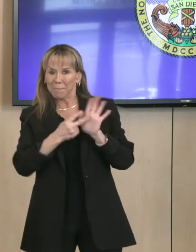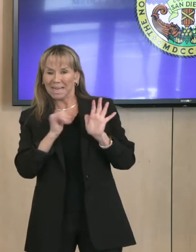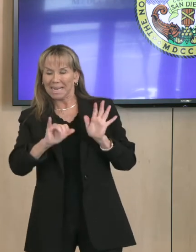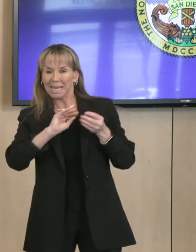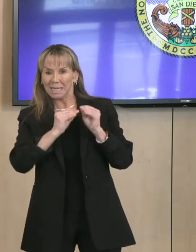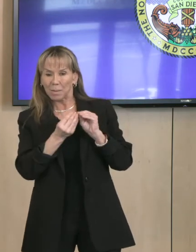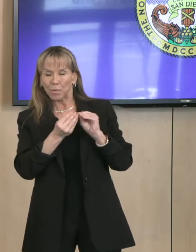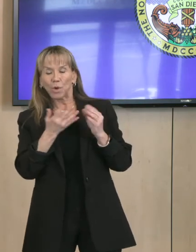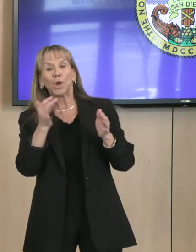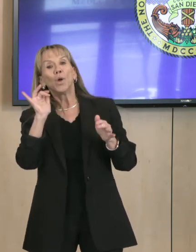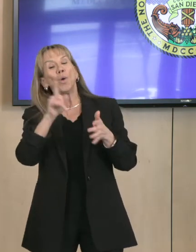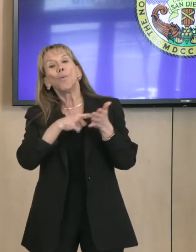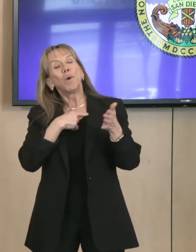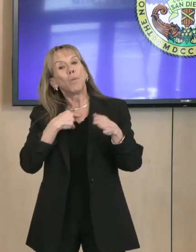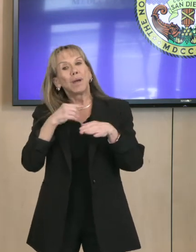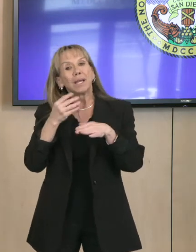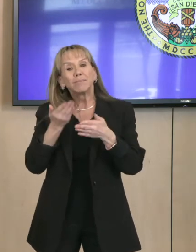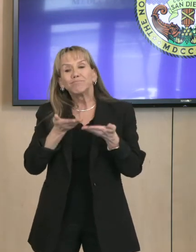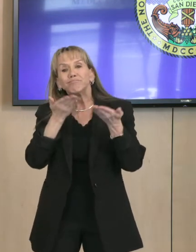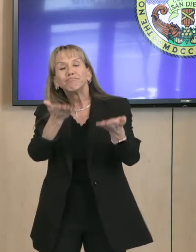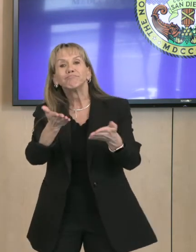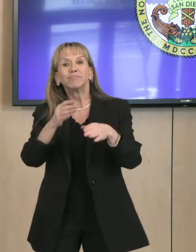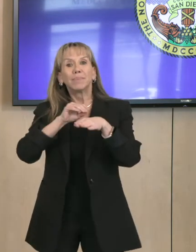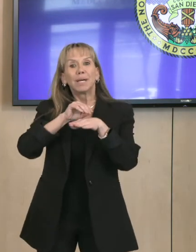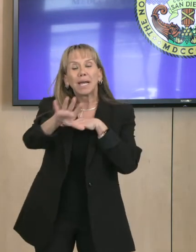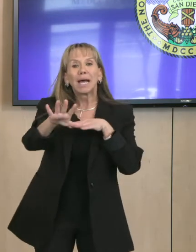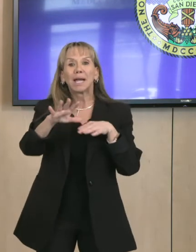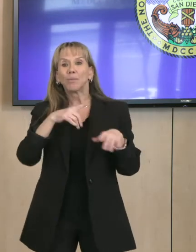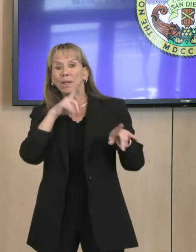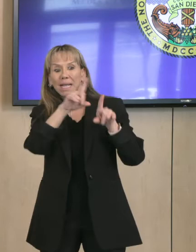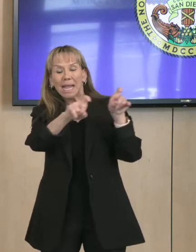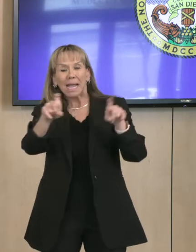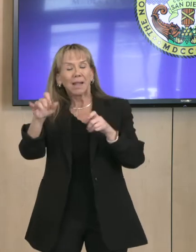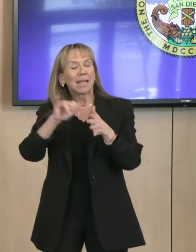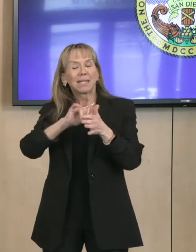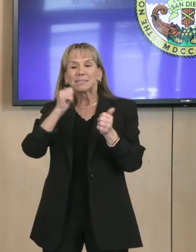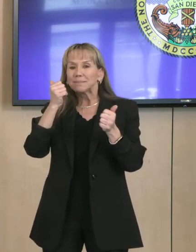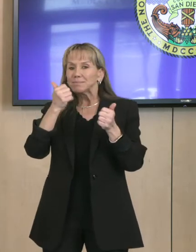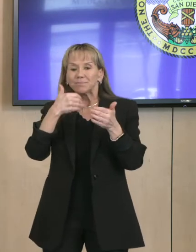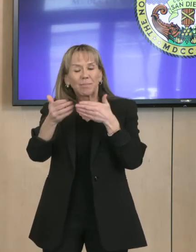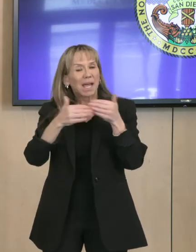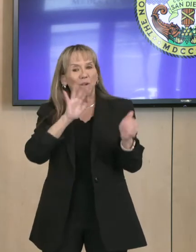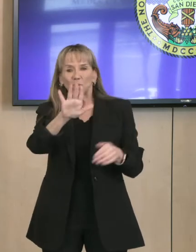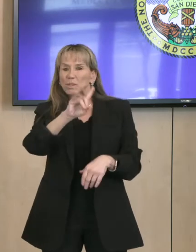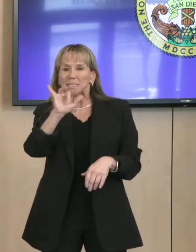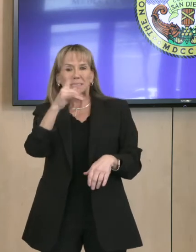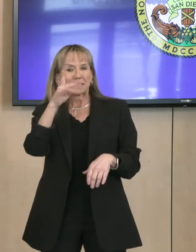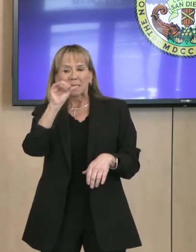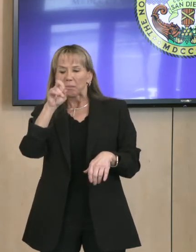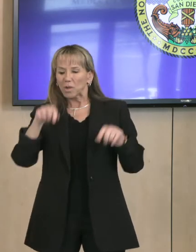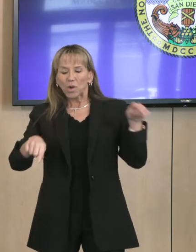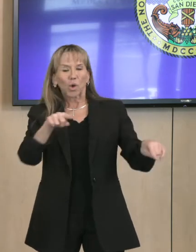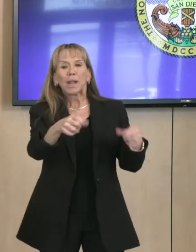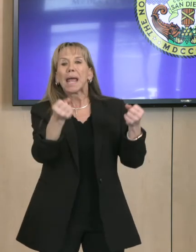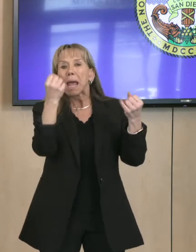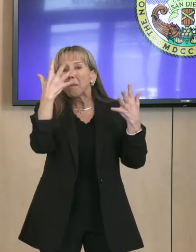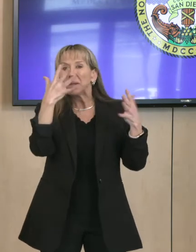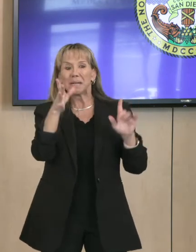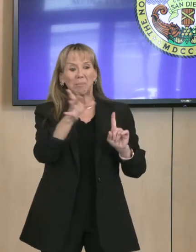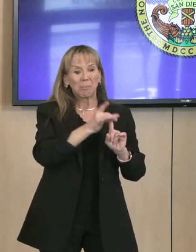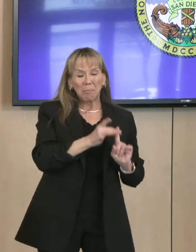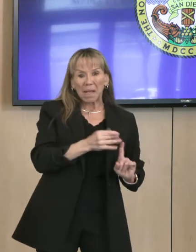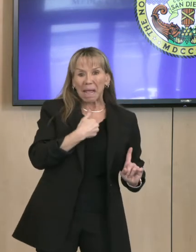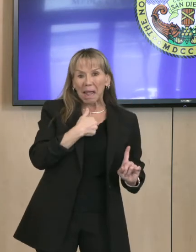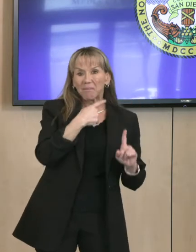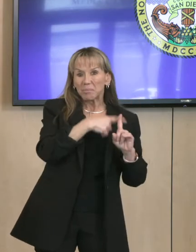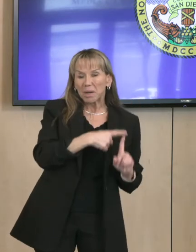the guidance we've given, the things that we've asked are the things that every San Diegan in every zip code, regardless of how many positive tests there are,